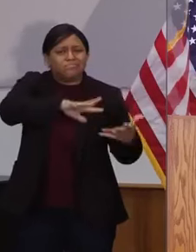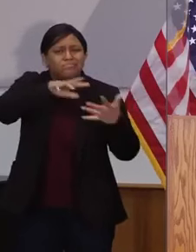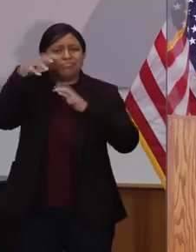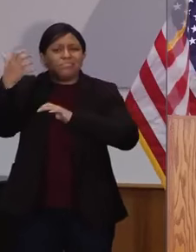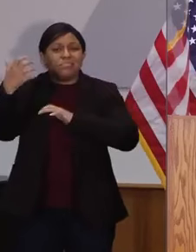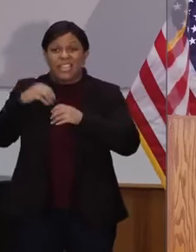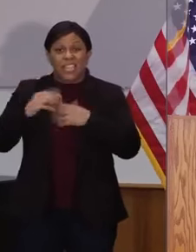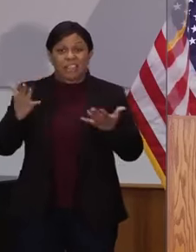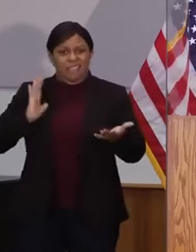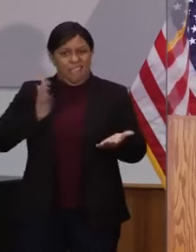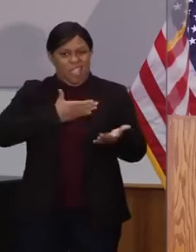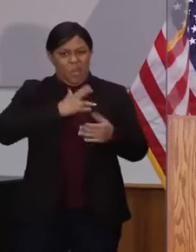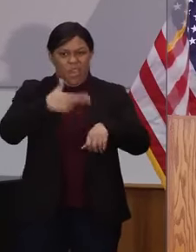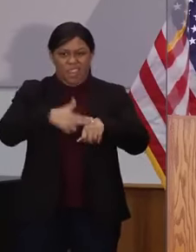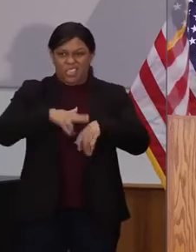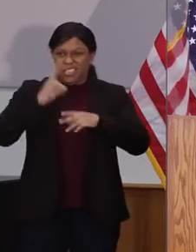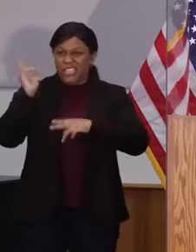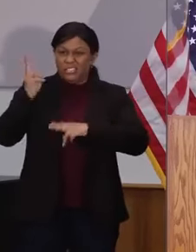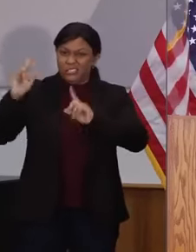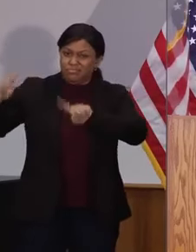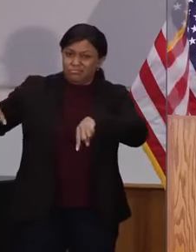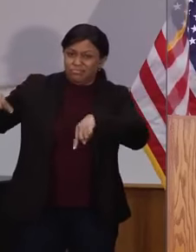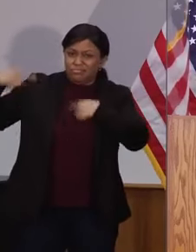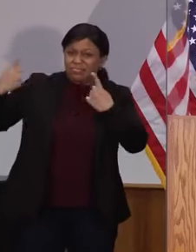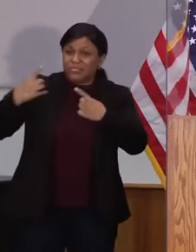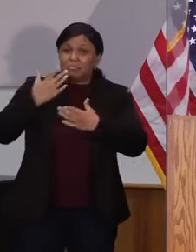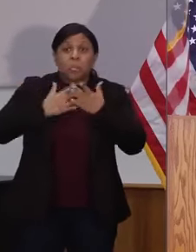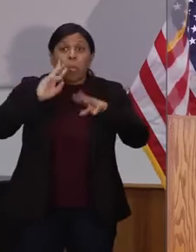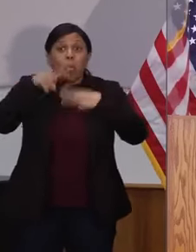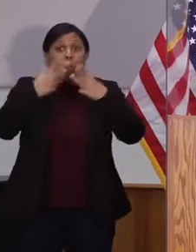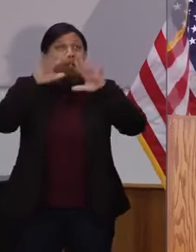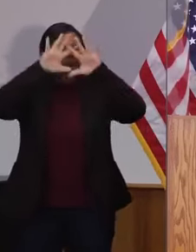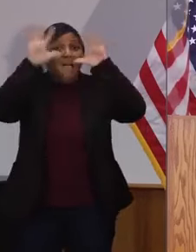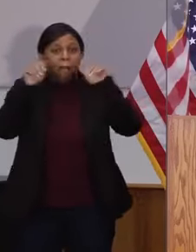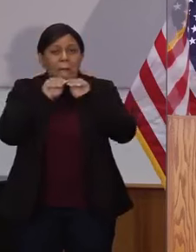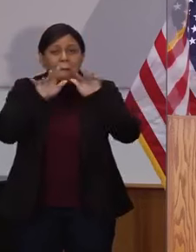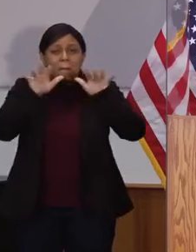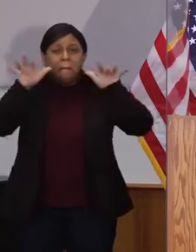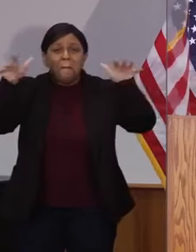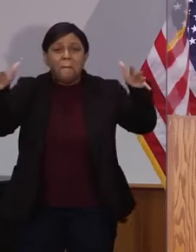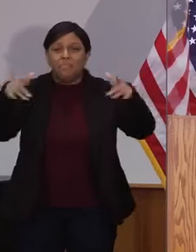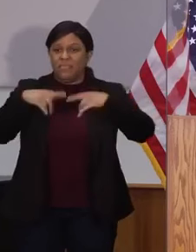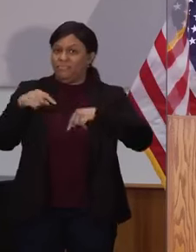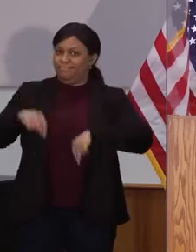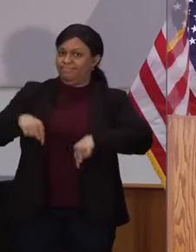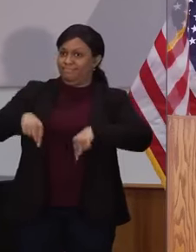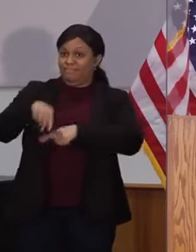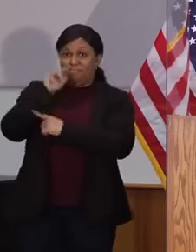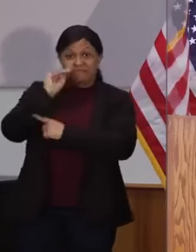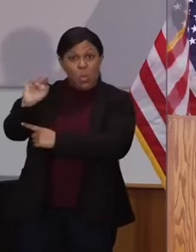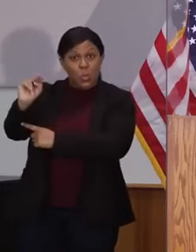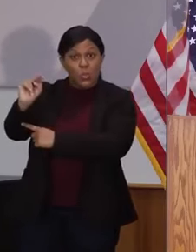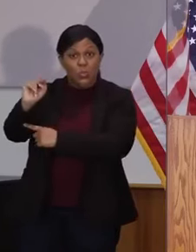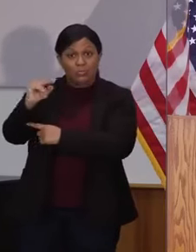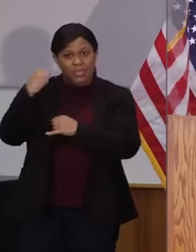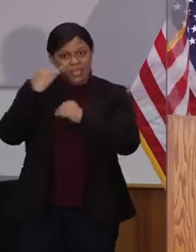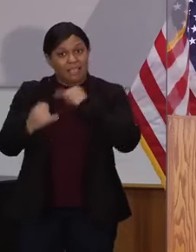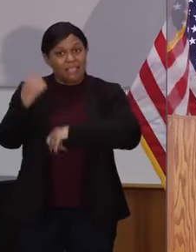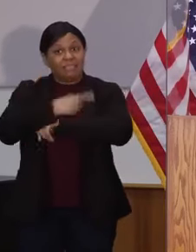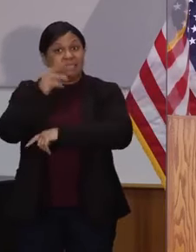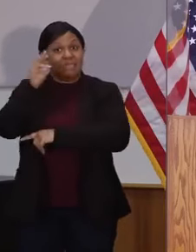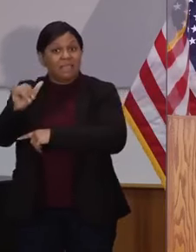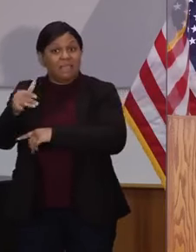of them spread globally. But here in Minnesota, in the last days of May and the first days of June, after